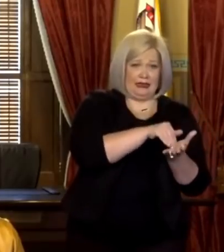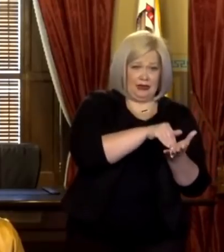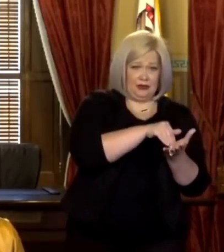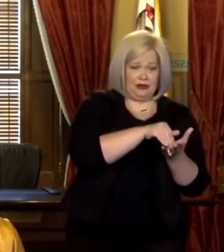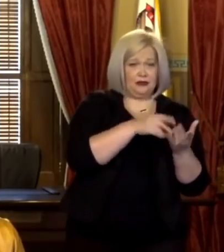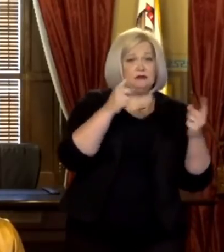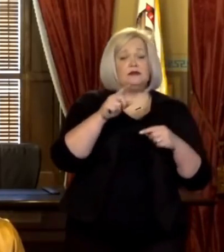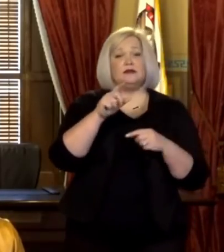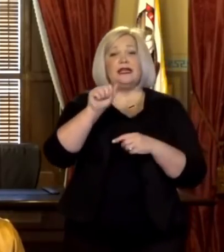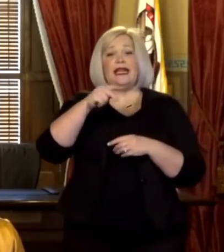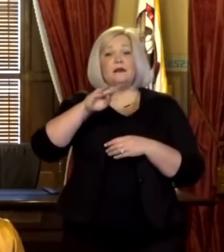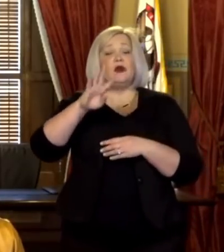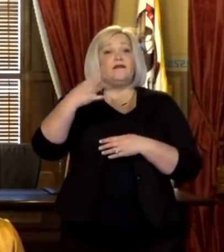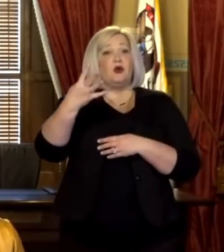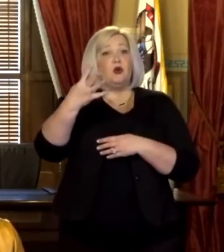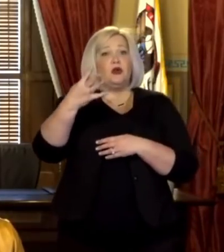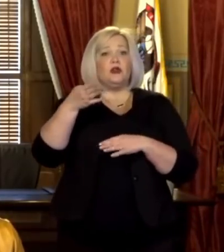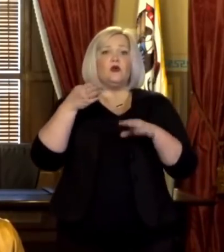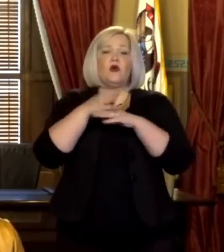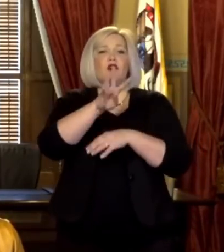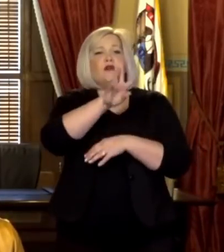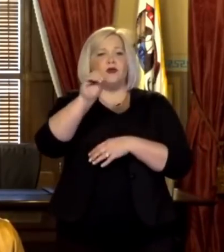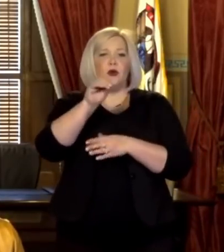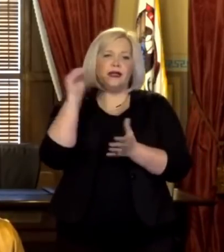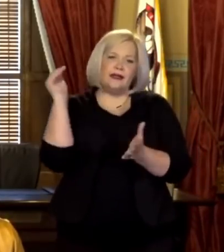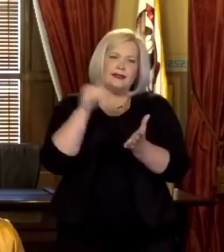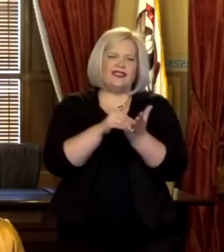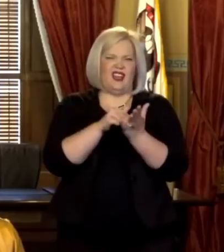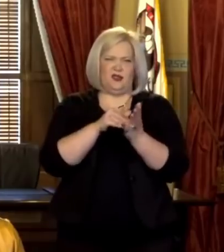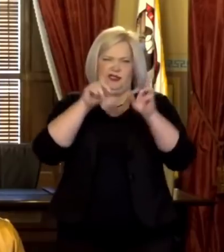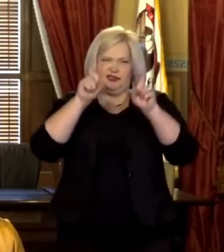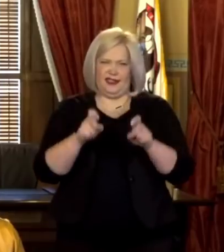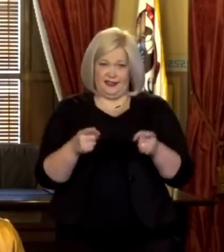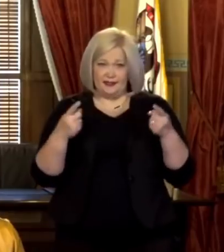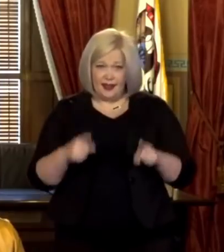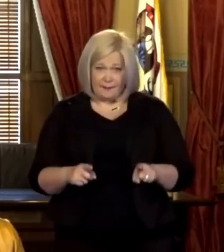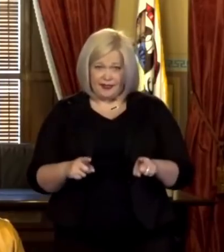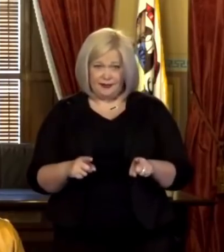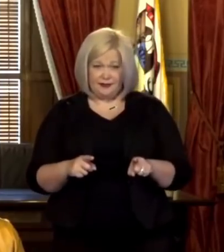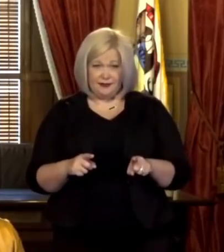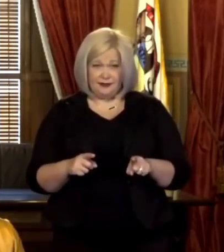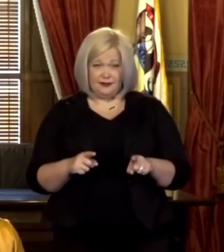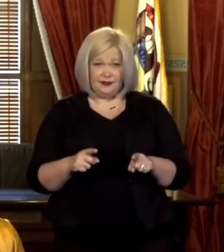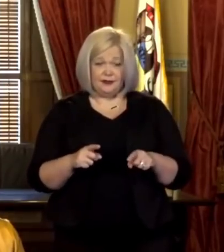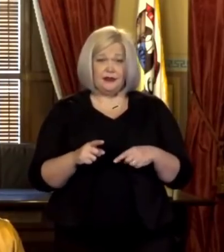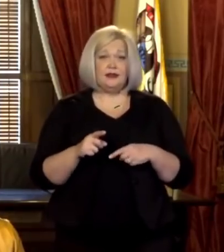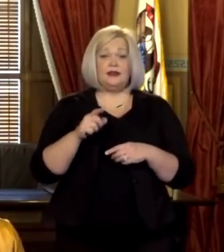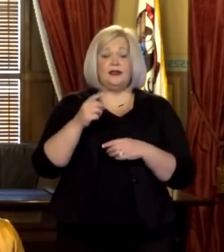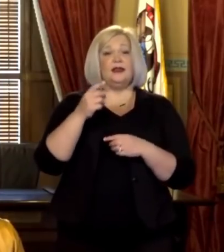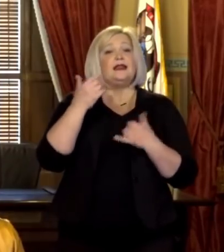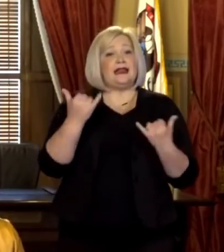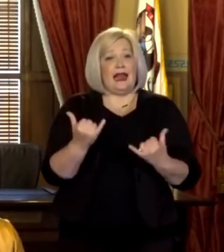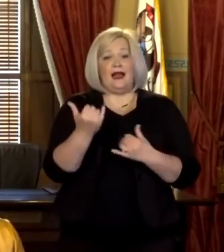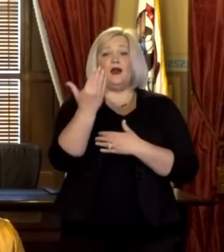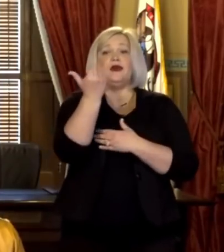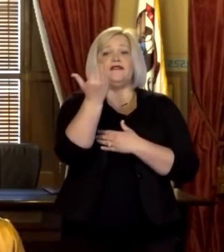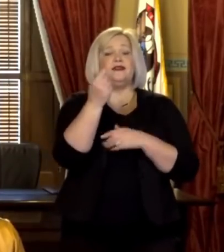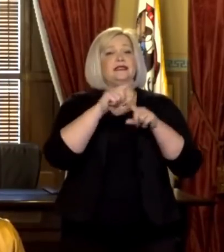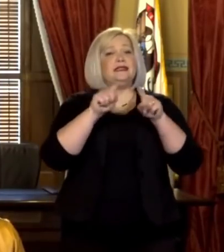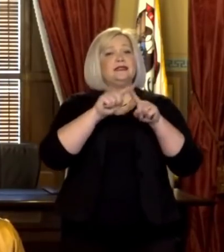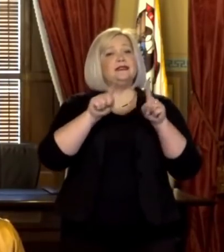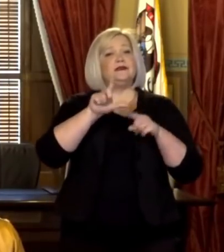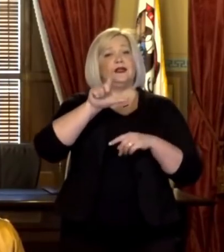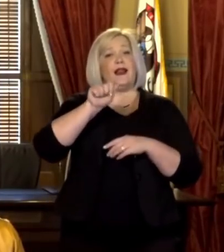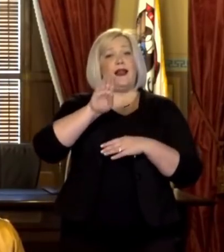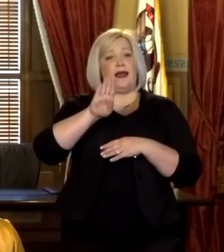on April 4th, we reported over 40,000 cumulative tests. At least 15 laboratories in the state are now able to run